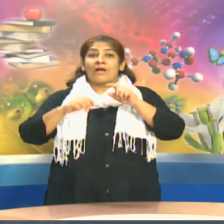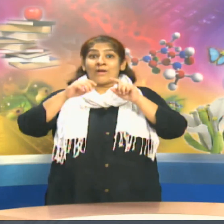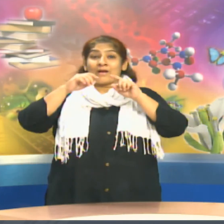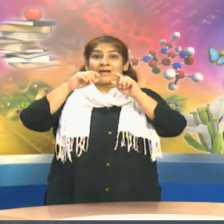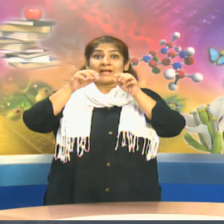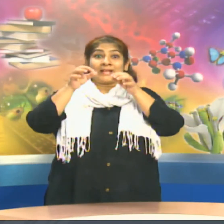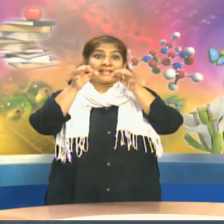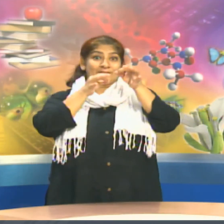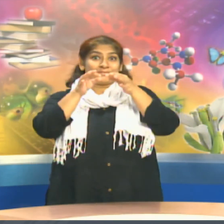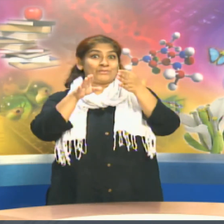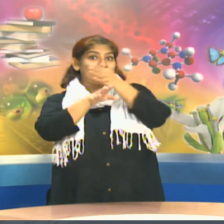So, you just saw this